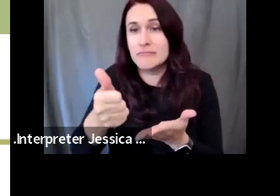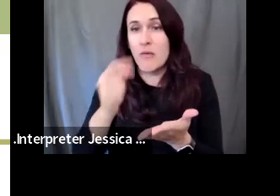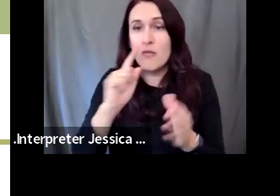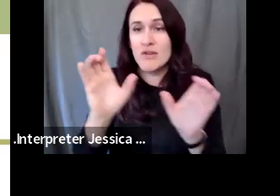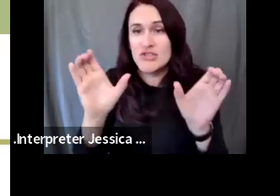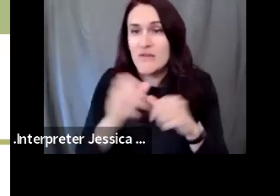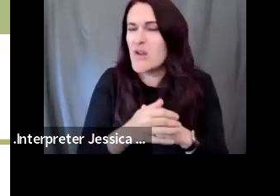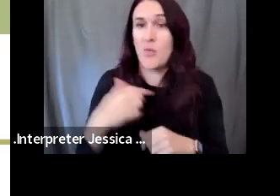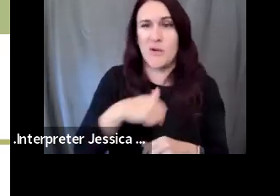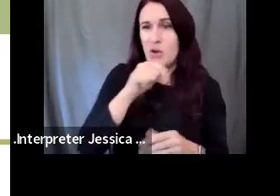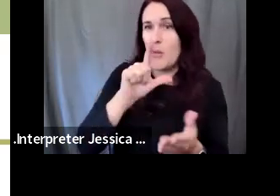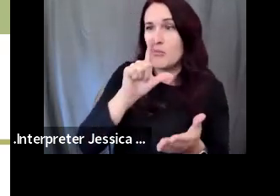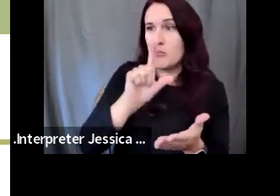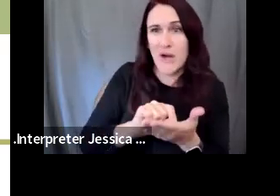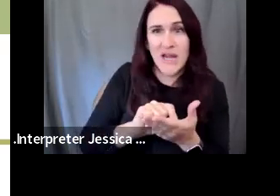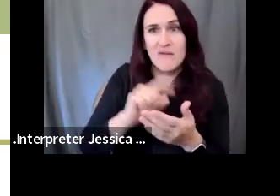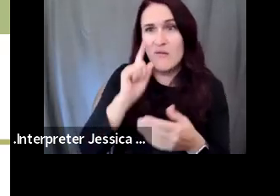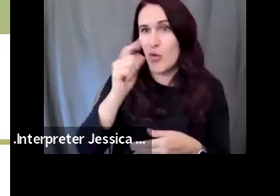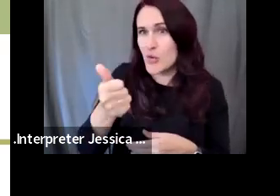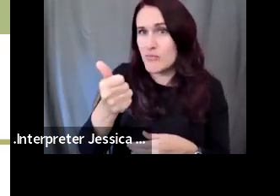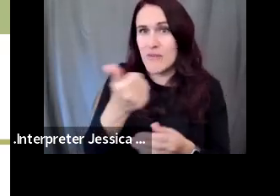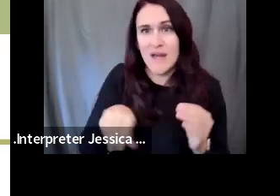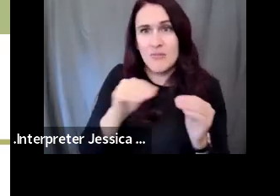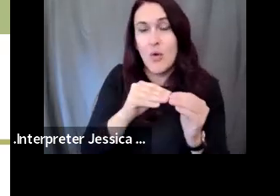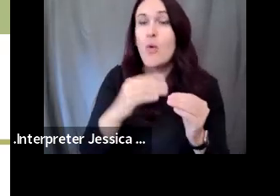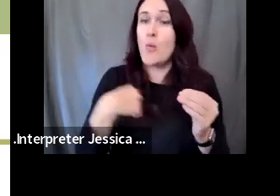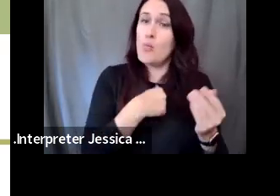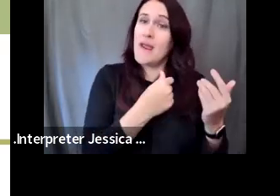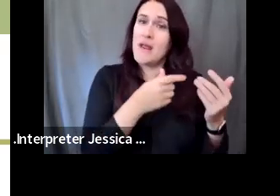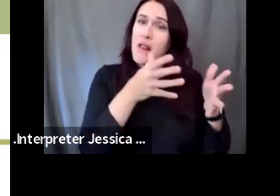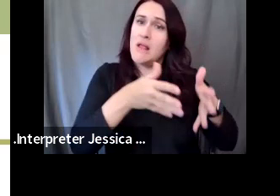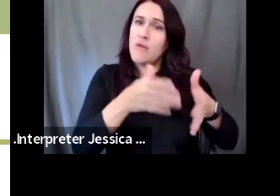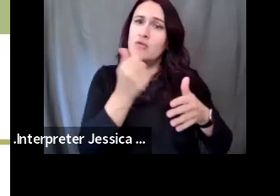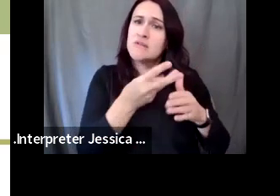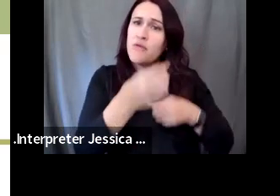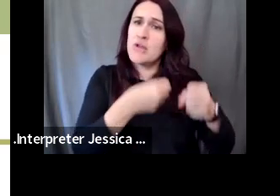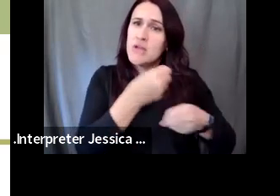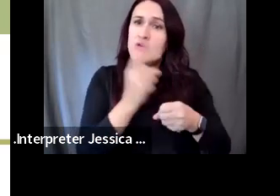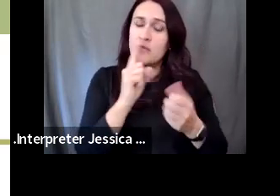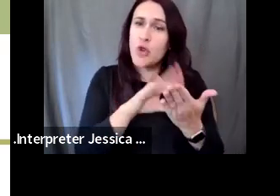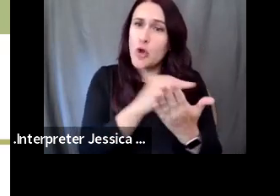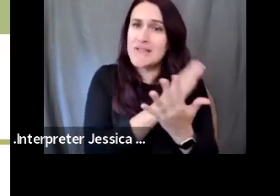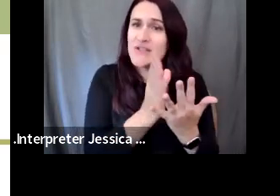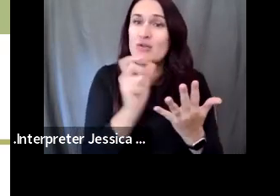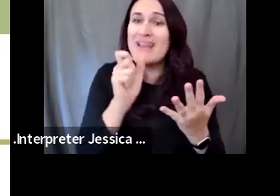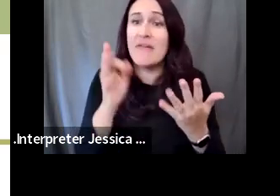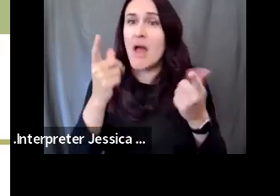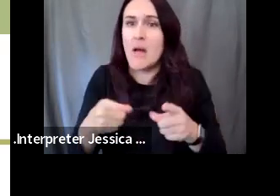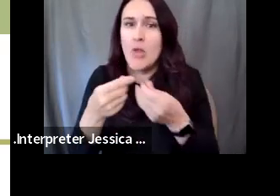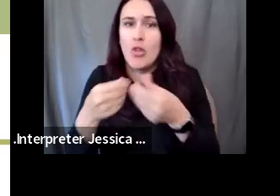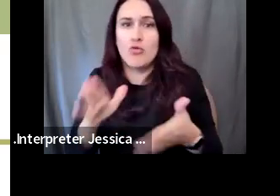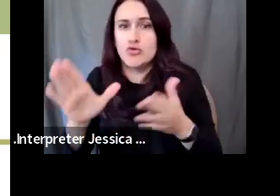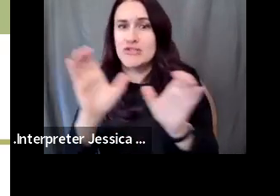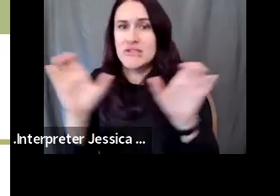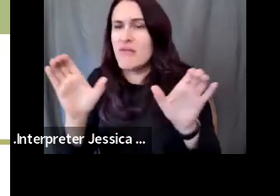these anymore. The website houses several years of the System of Care Academy and Now Learning series. So if you lose your certificate, you